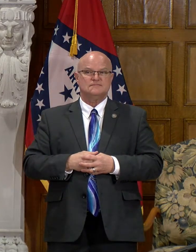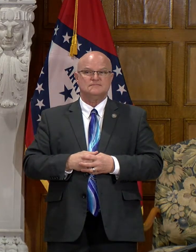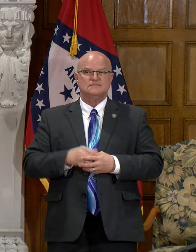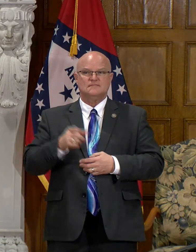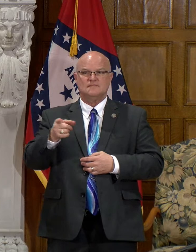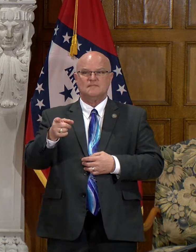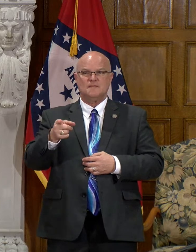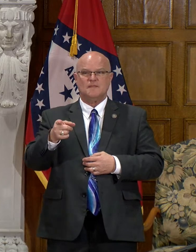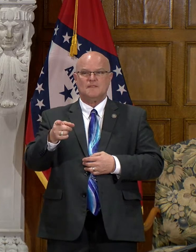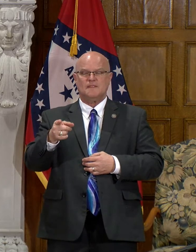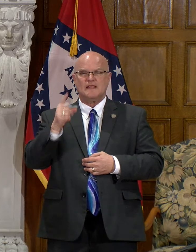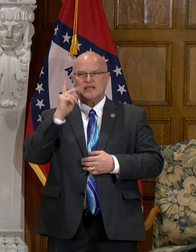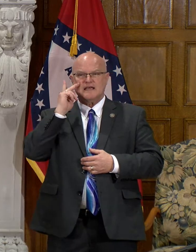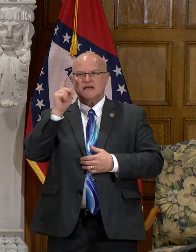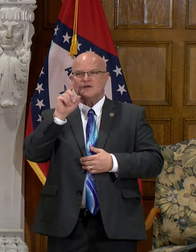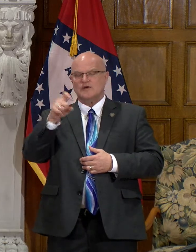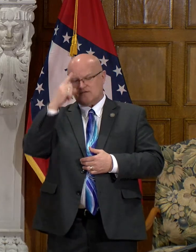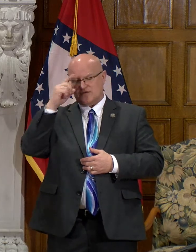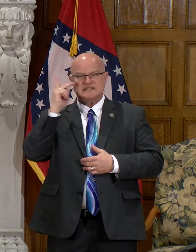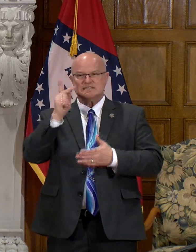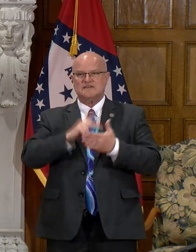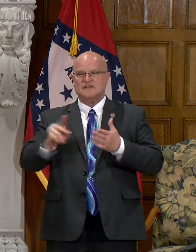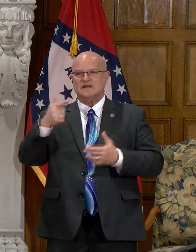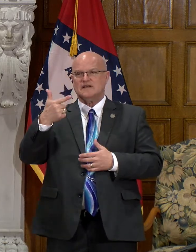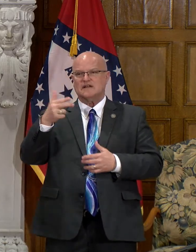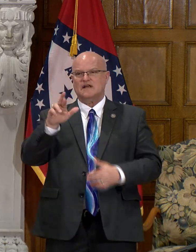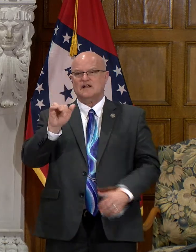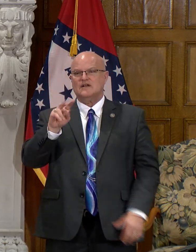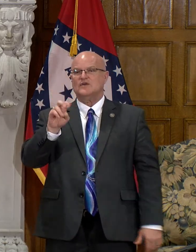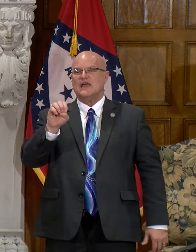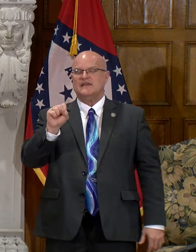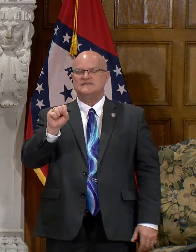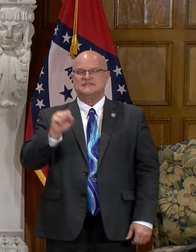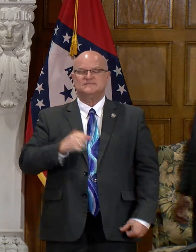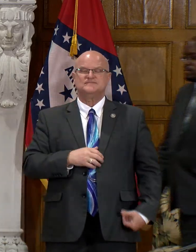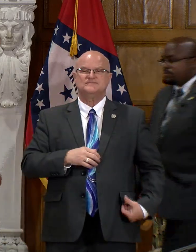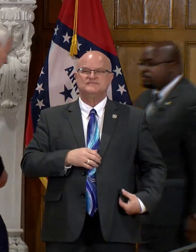I have a question for Secretary Graves. Give you a second. Graves.